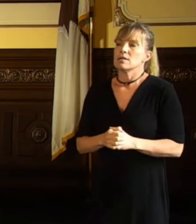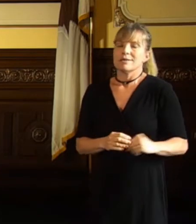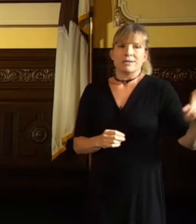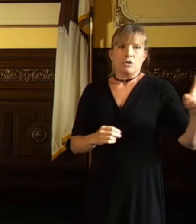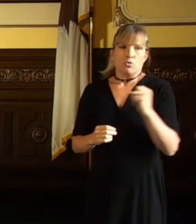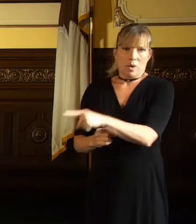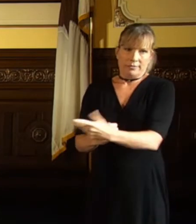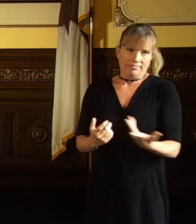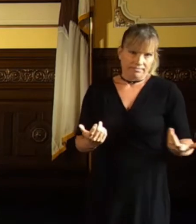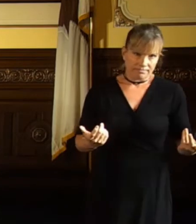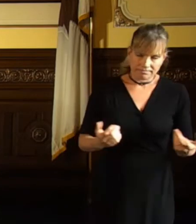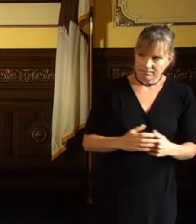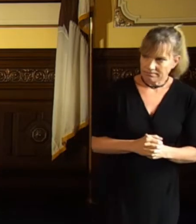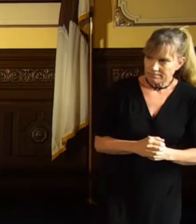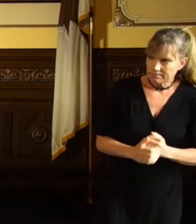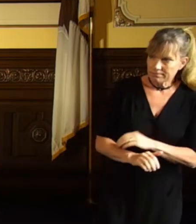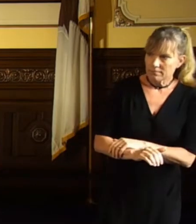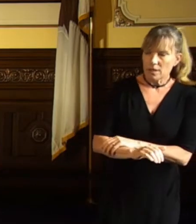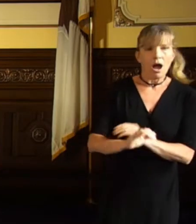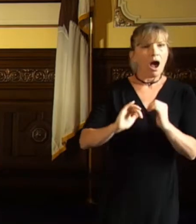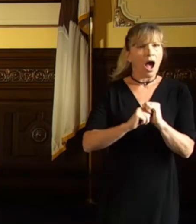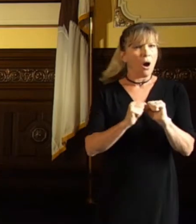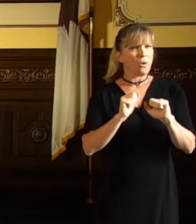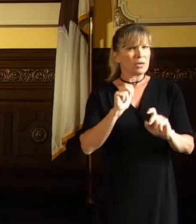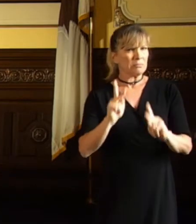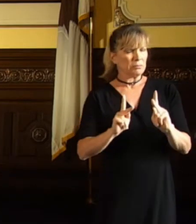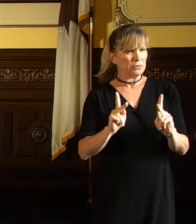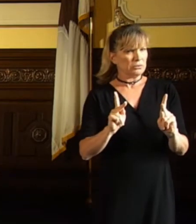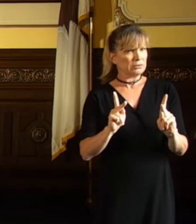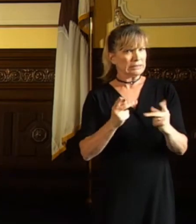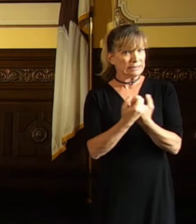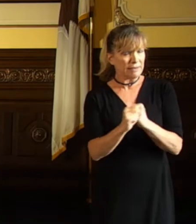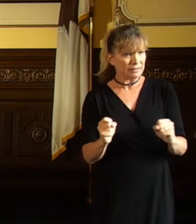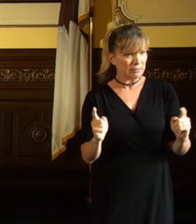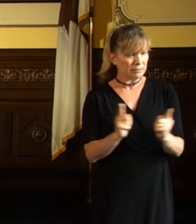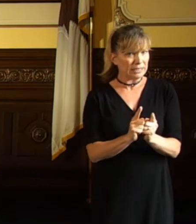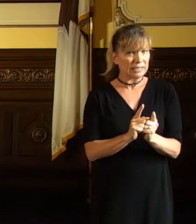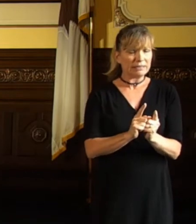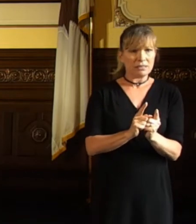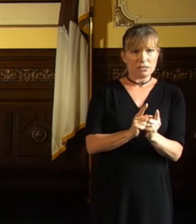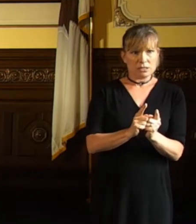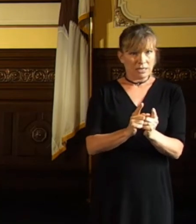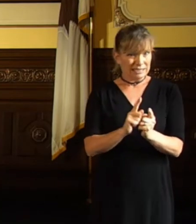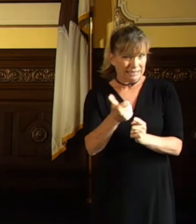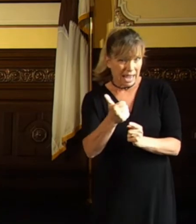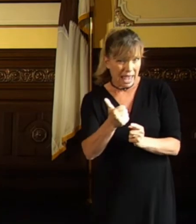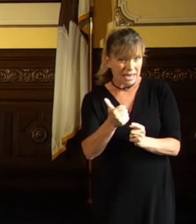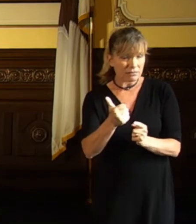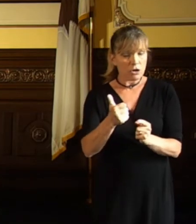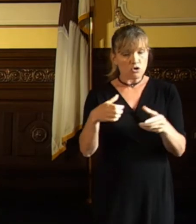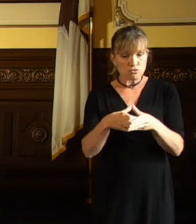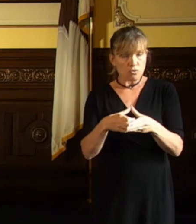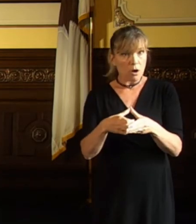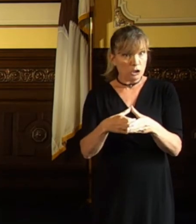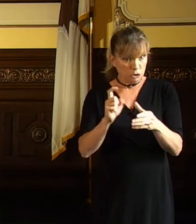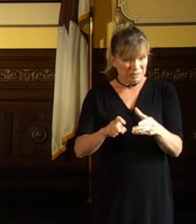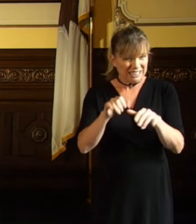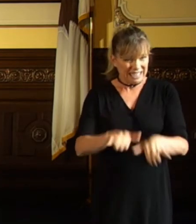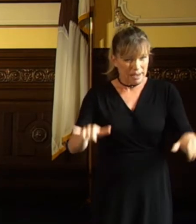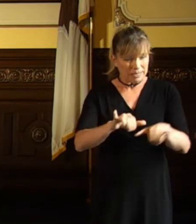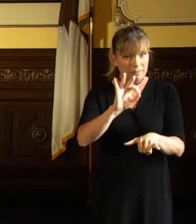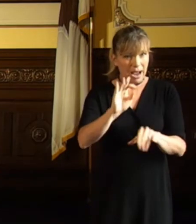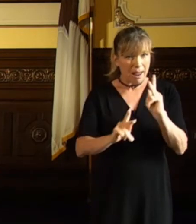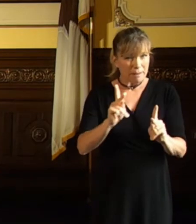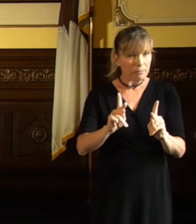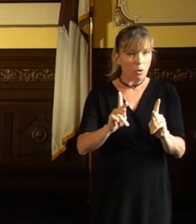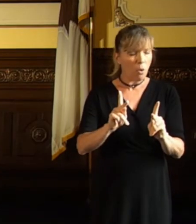more about how people can safely meet in these 10 groups of fewer. Should it be the same 9 people that those can see, or can we, for the next phase